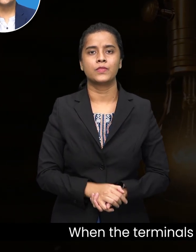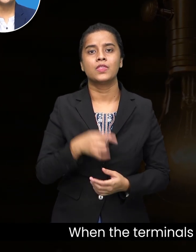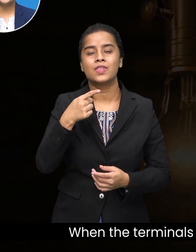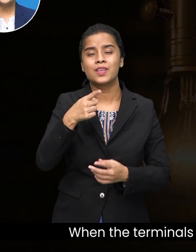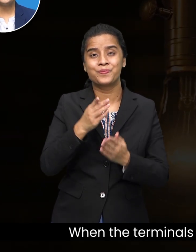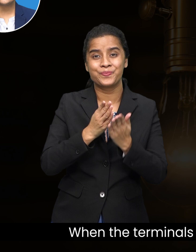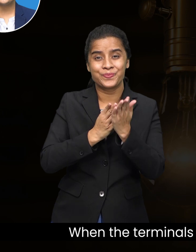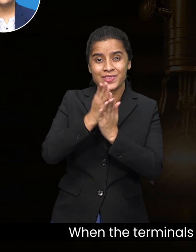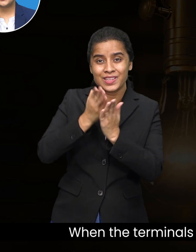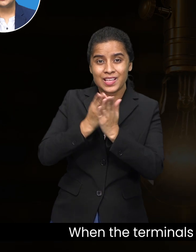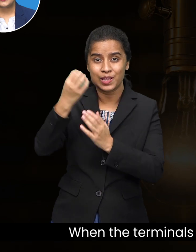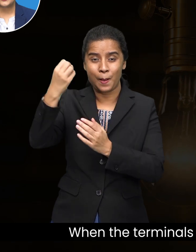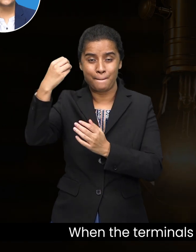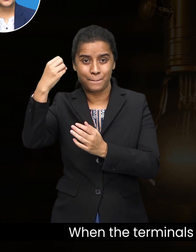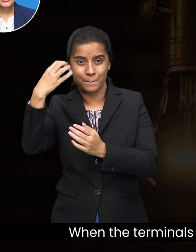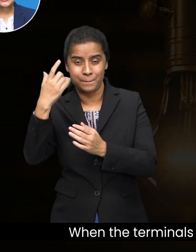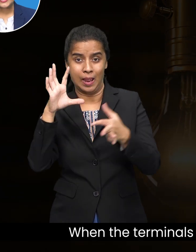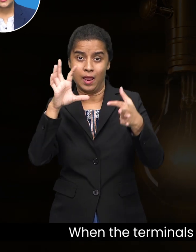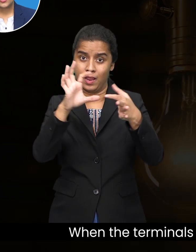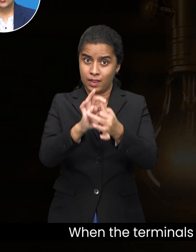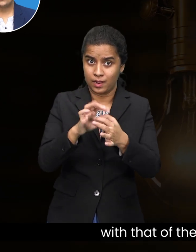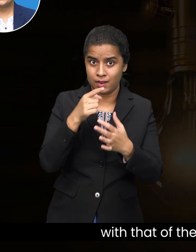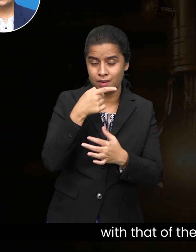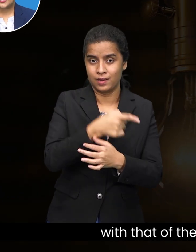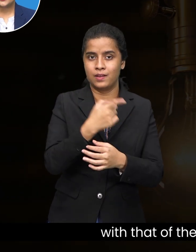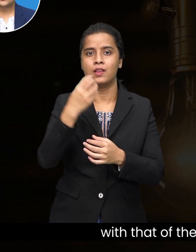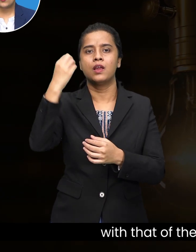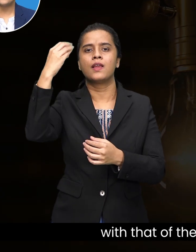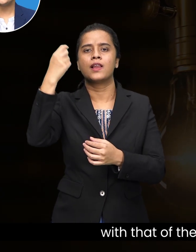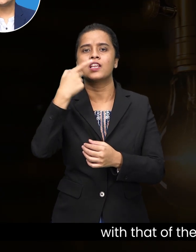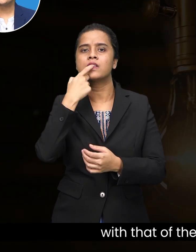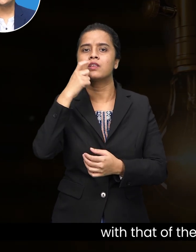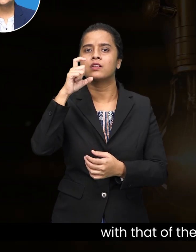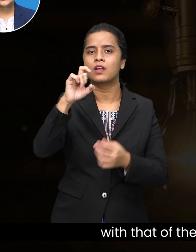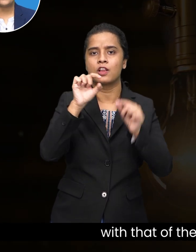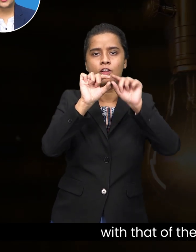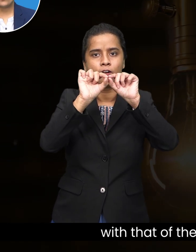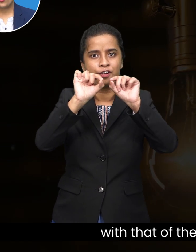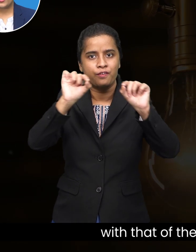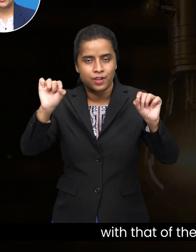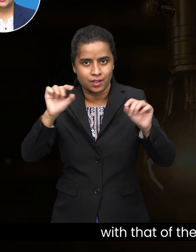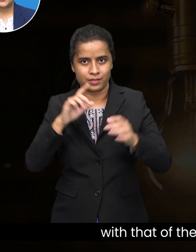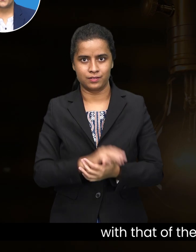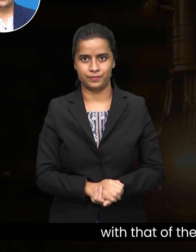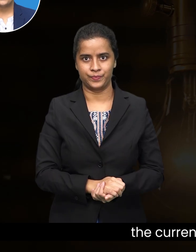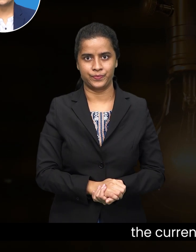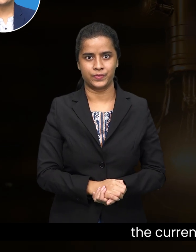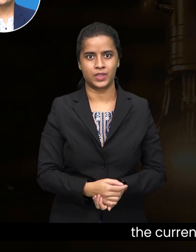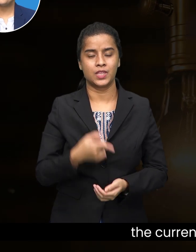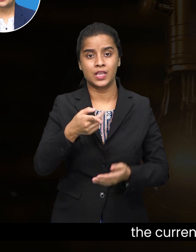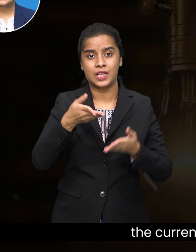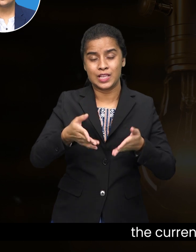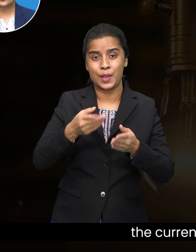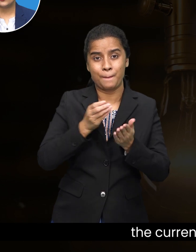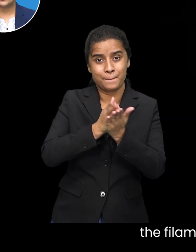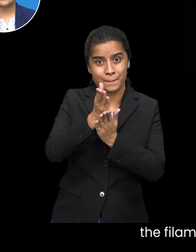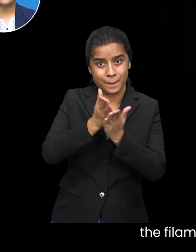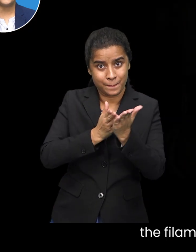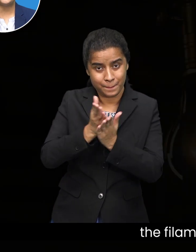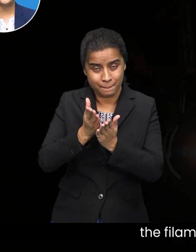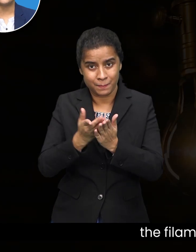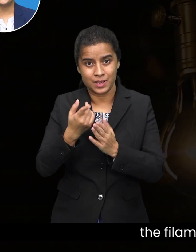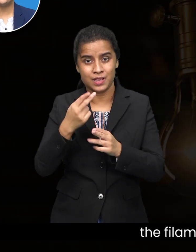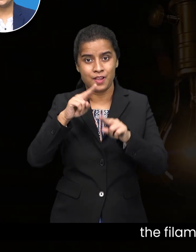When the terminals of the bulb are connected with that of the electric cell by wires, the current passes through